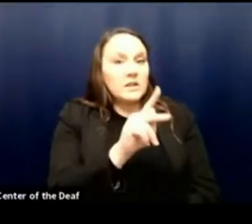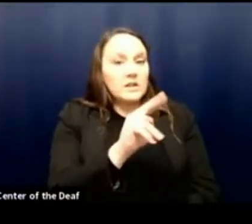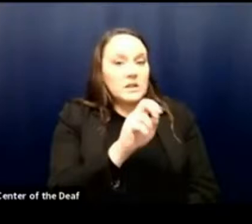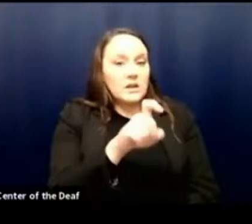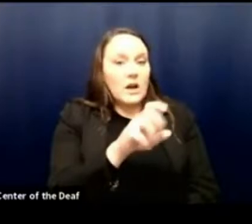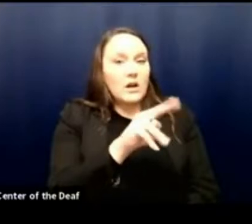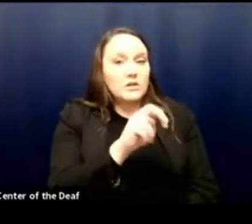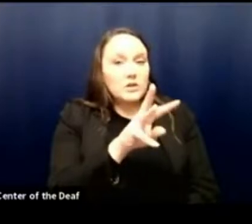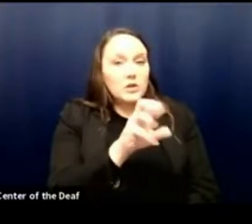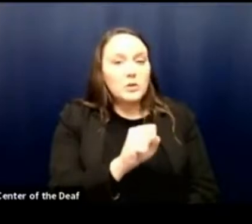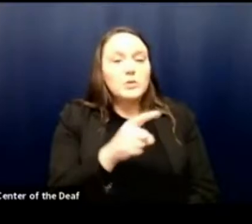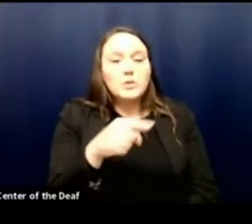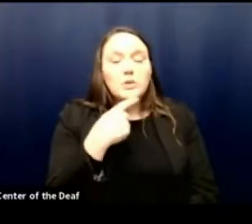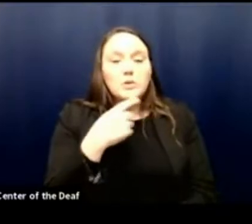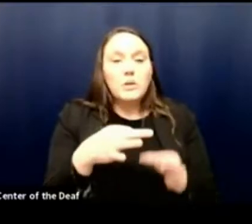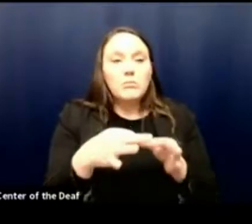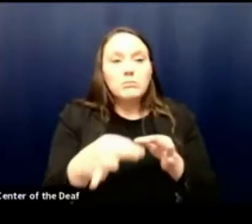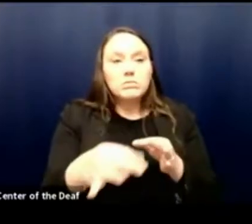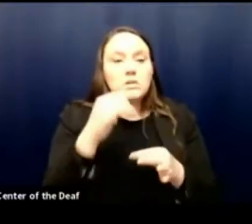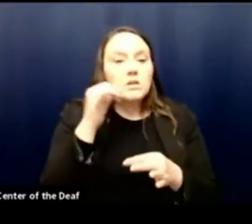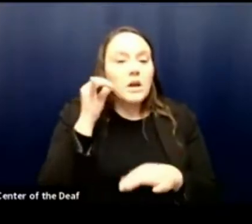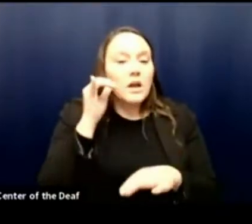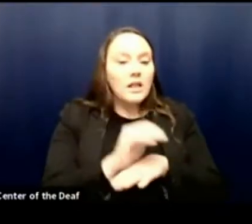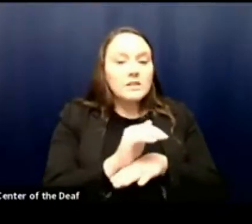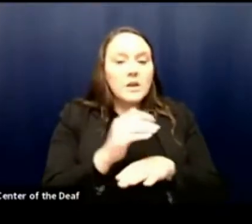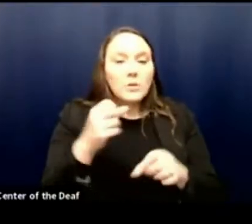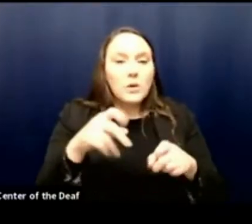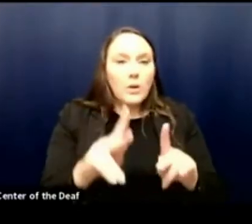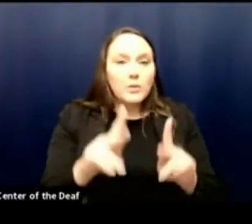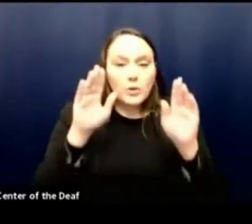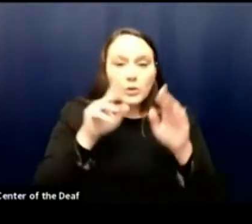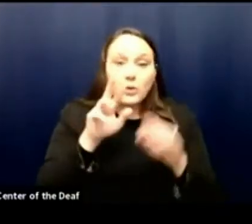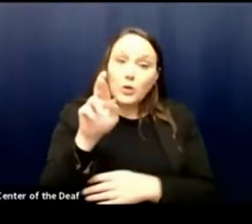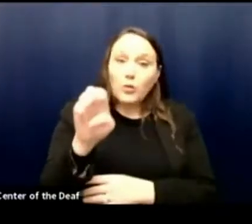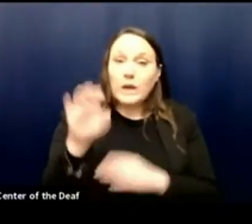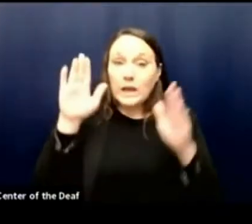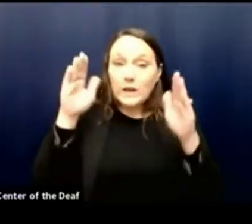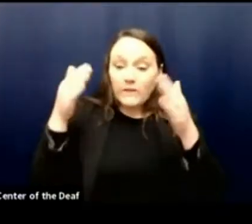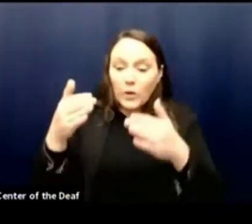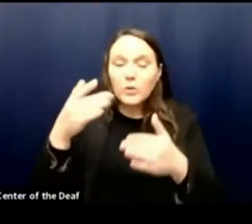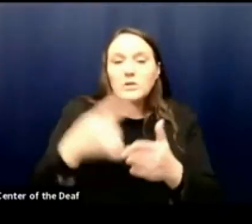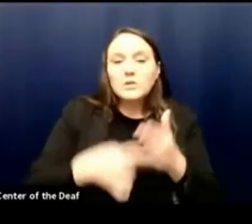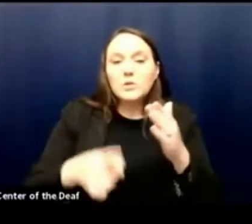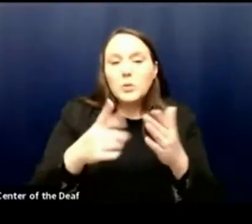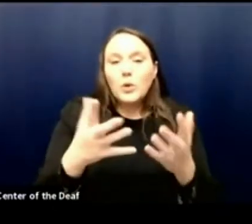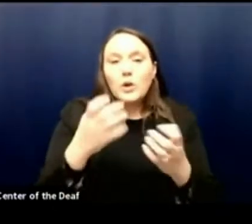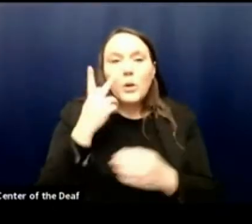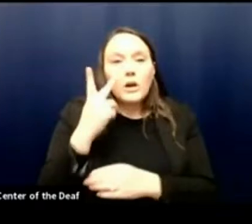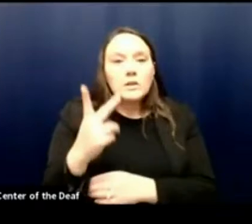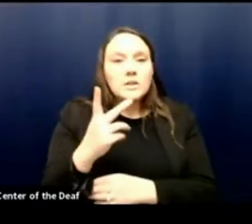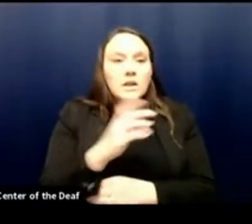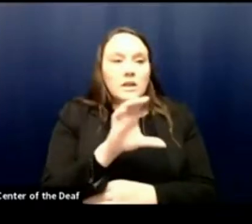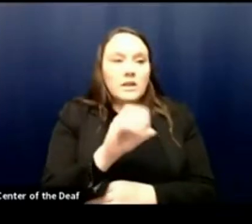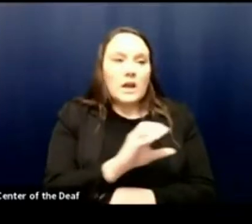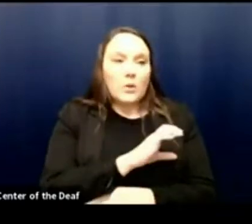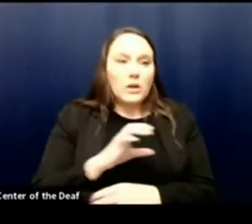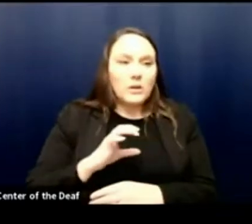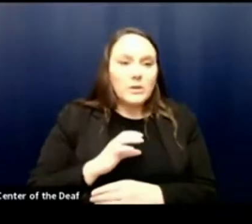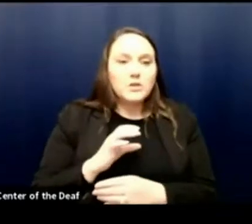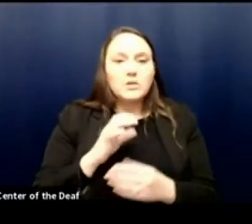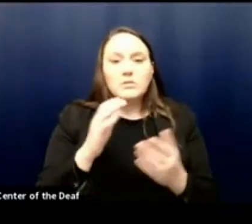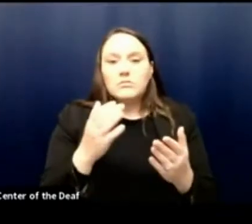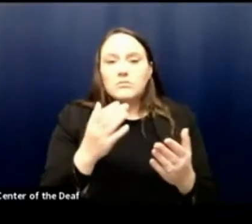postponement last night was an opportunity to refocus. What would you like to see the County Commission do to support you, public health, and